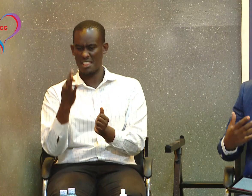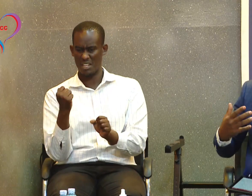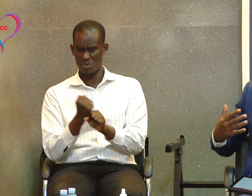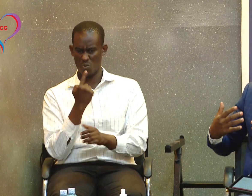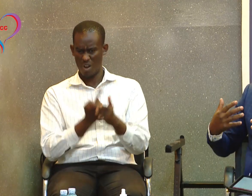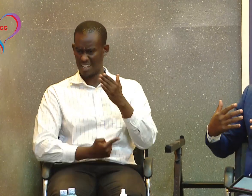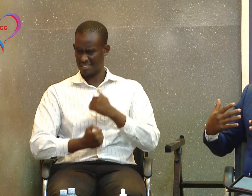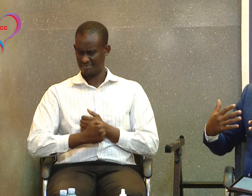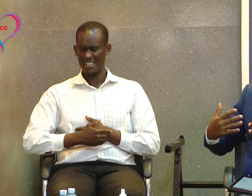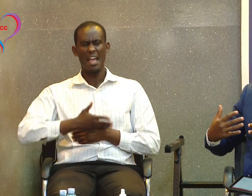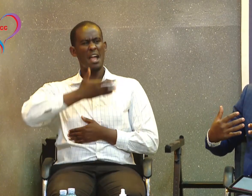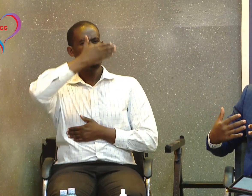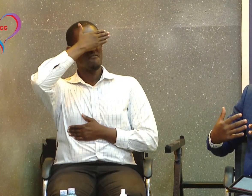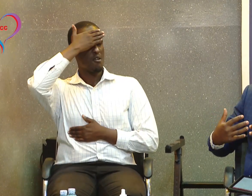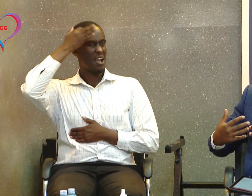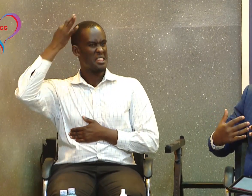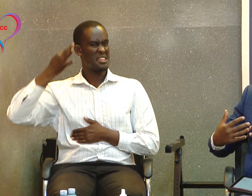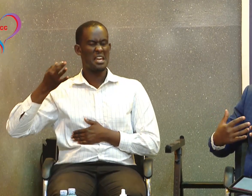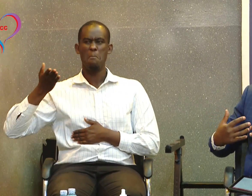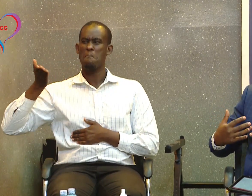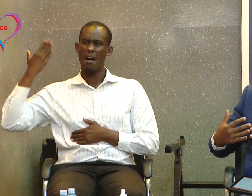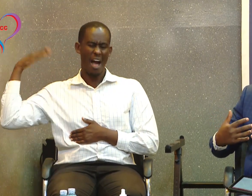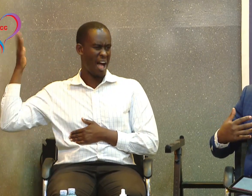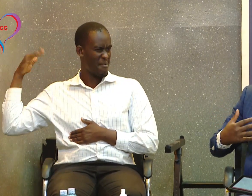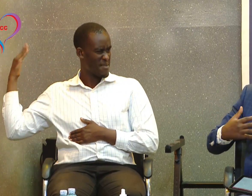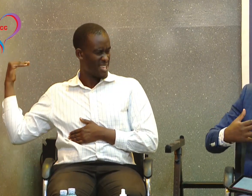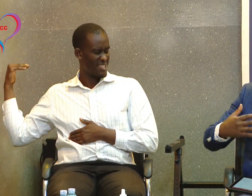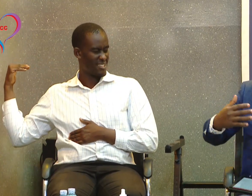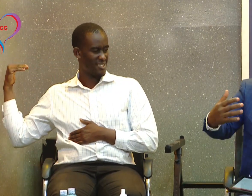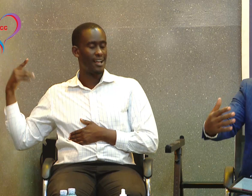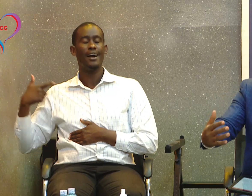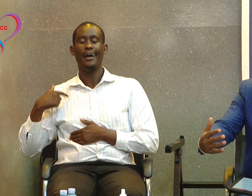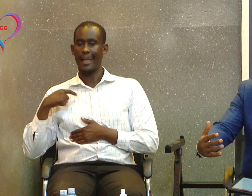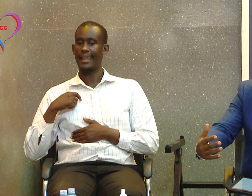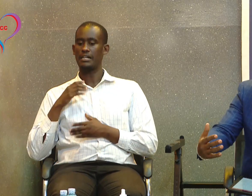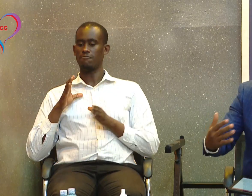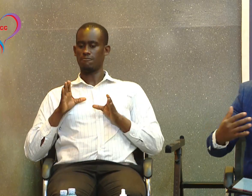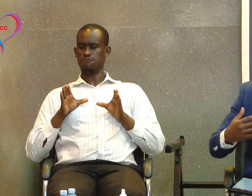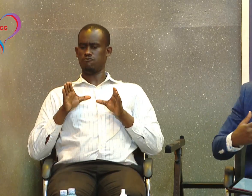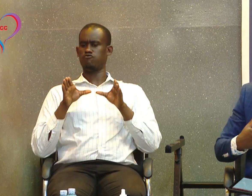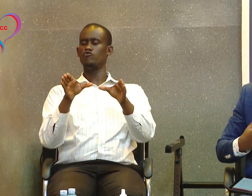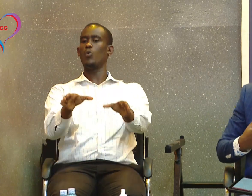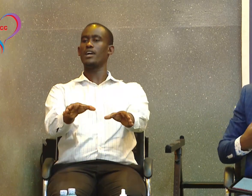I forget the things that are behind me. And I stretch.